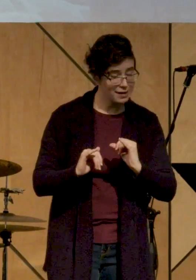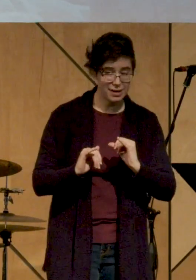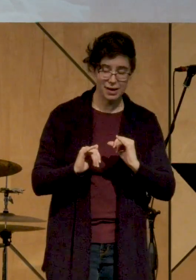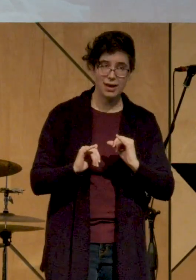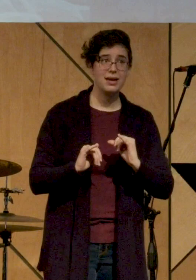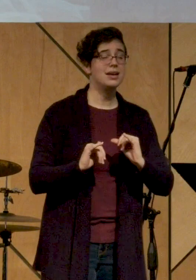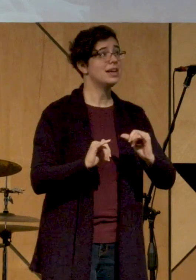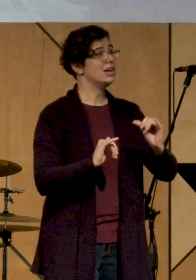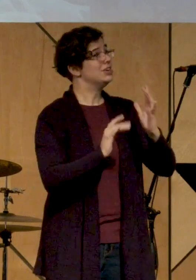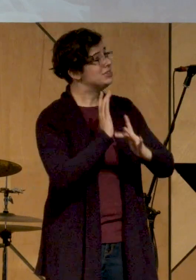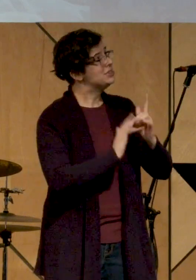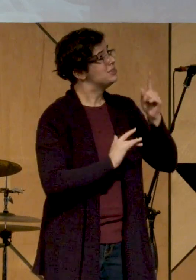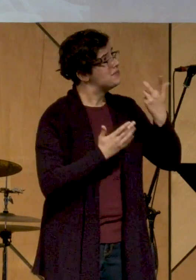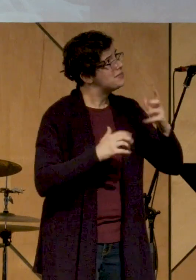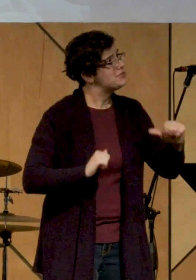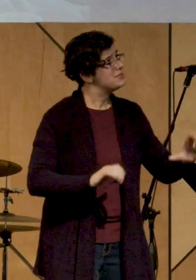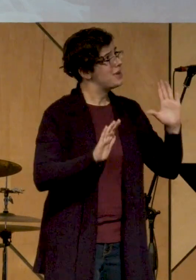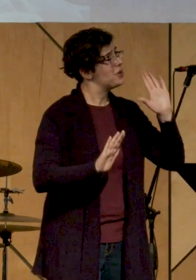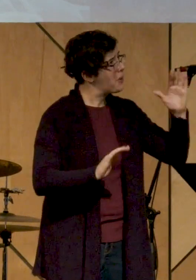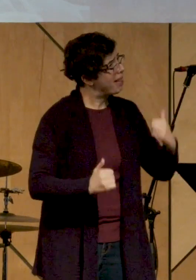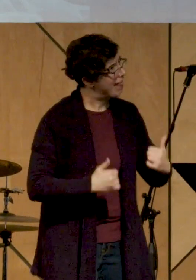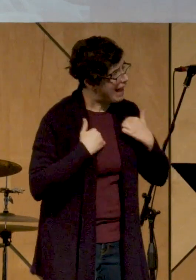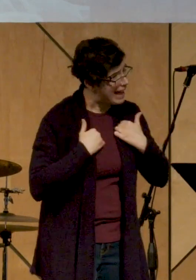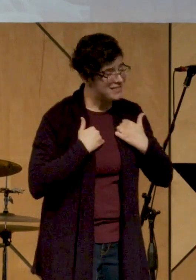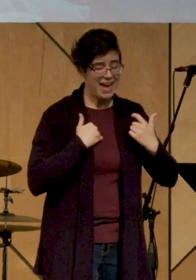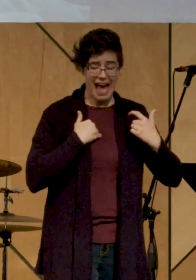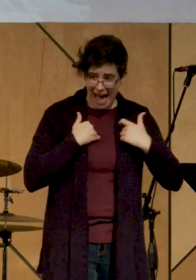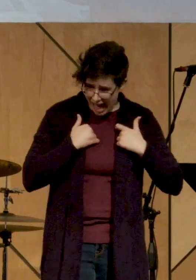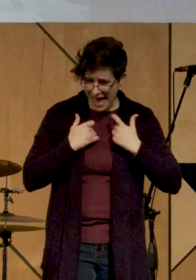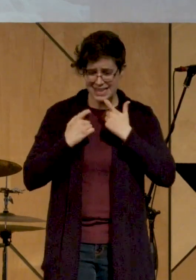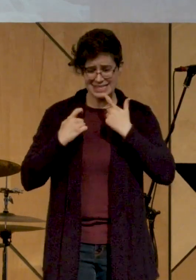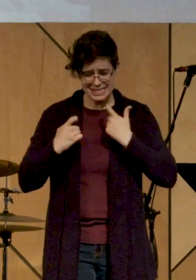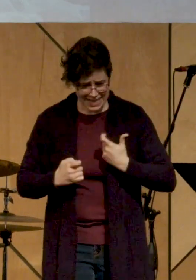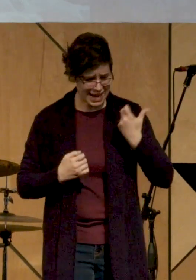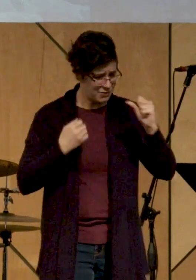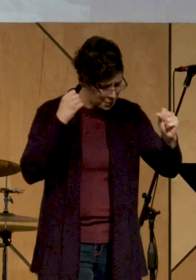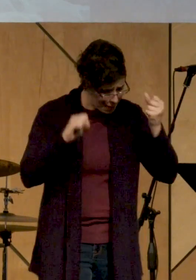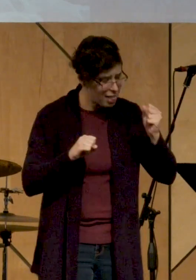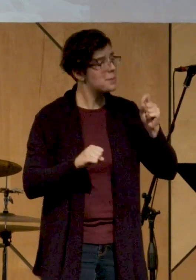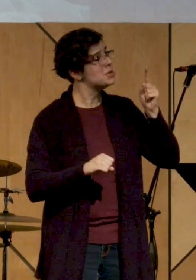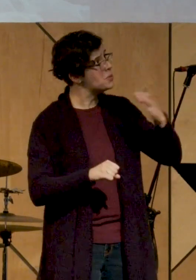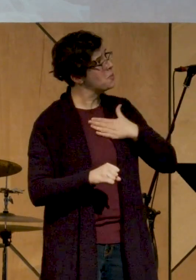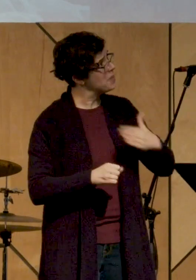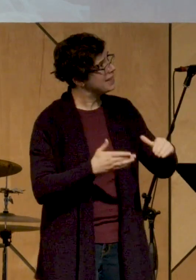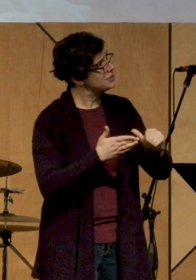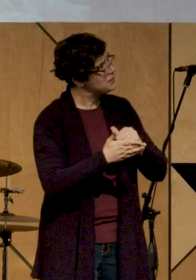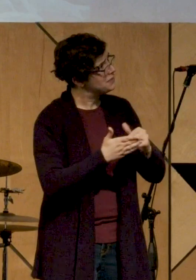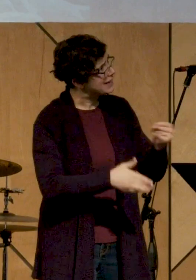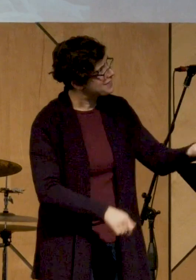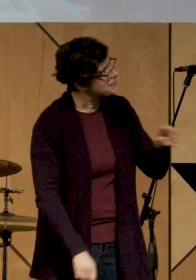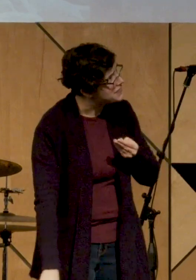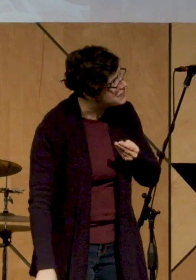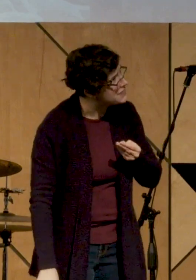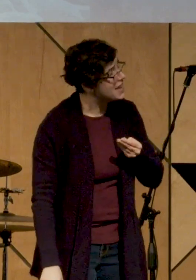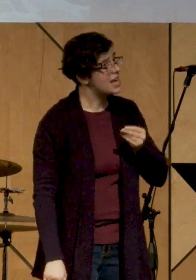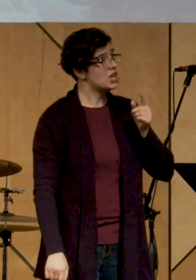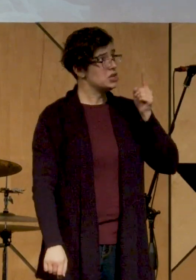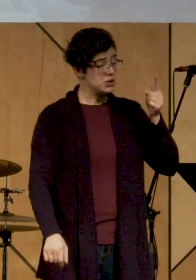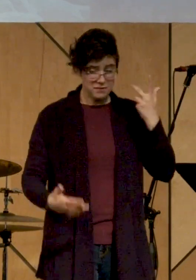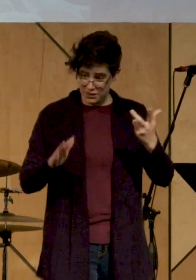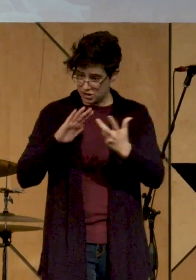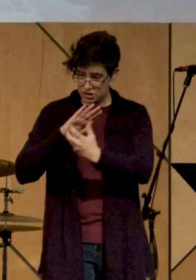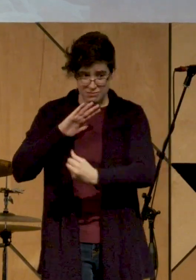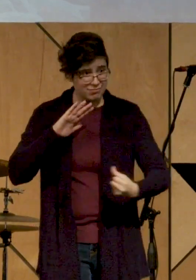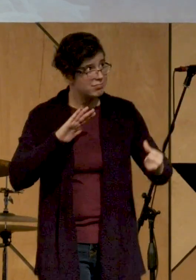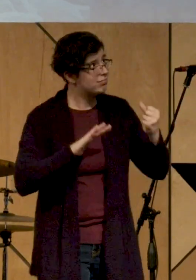me when I was sinning and rebelling against you. Thank you. Jesus, you have called me out of darkness